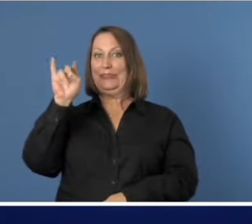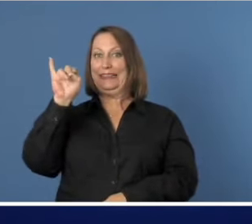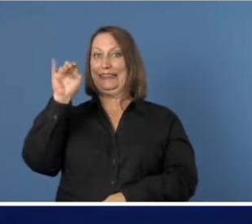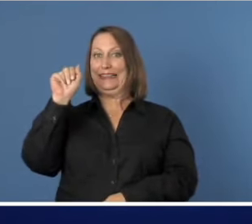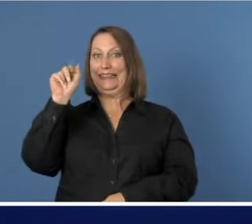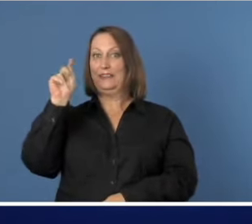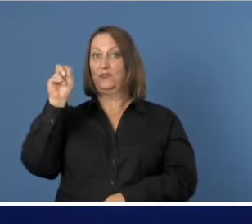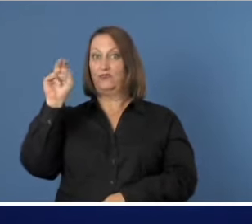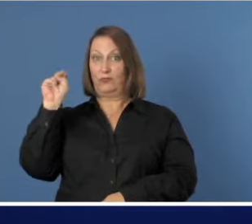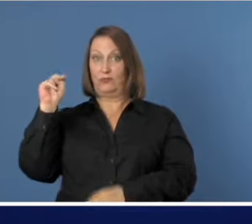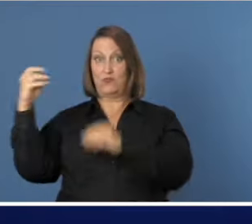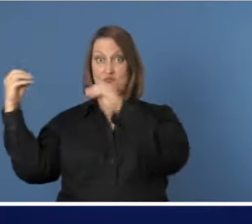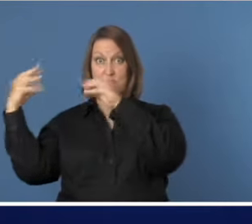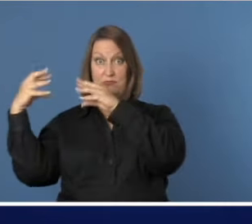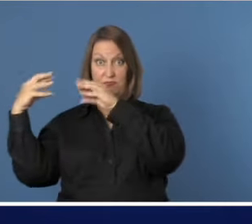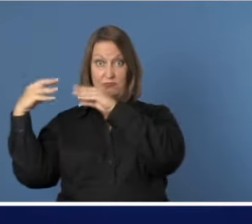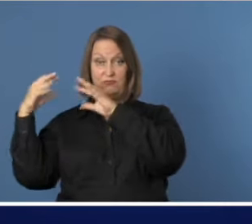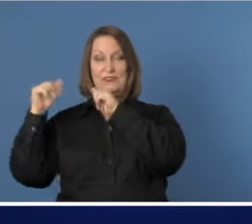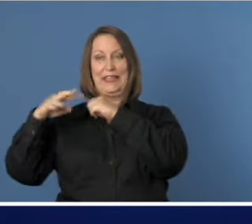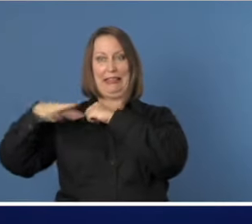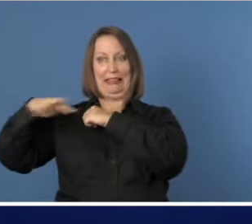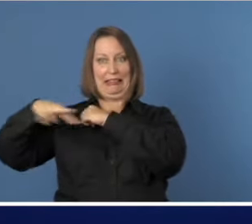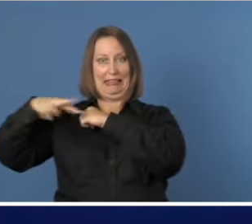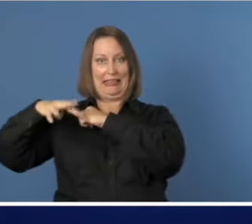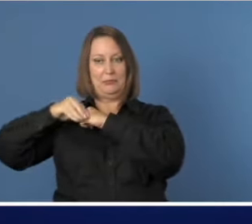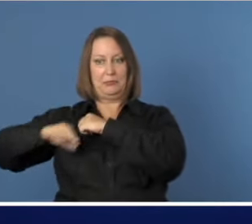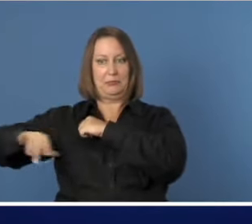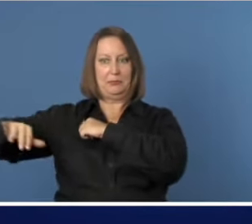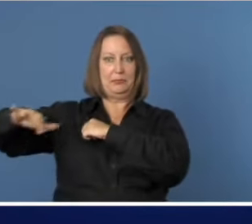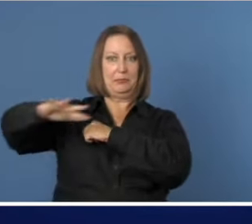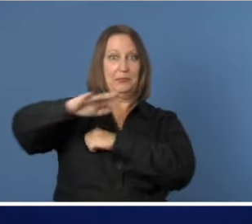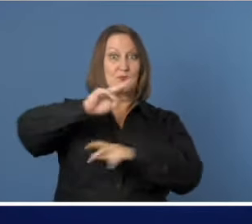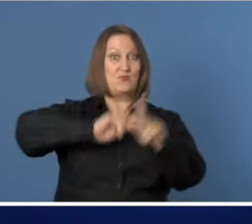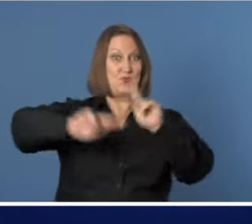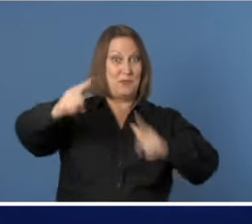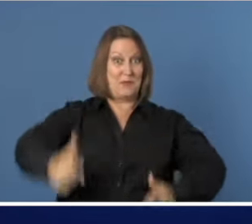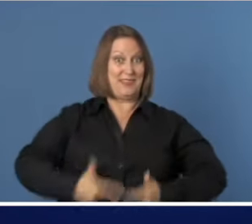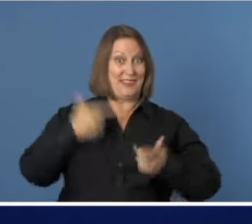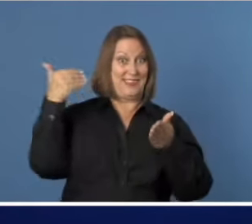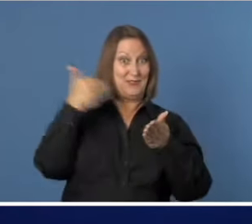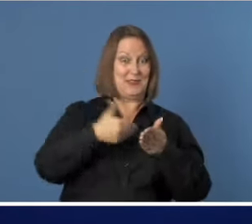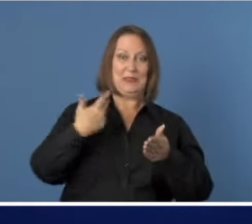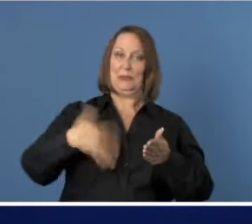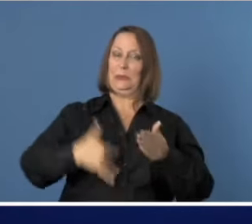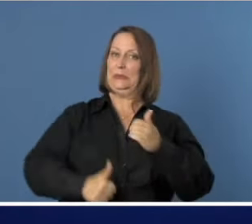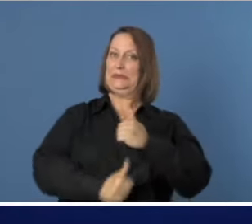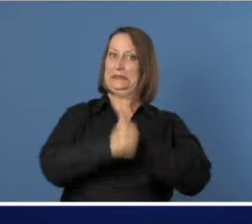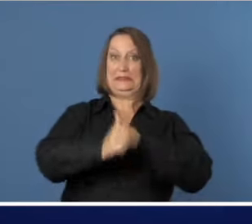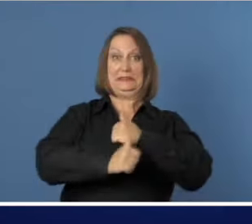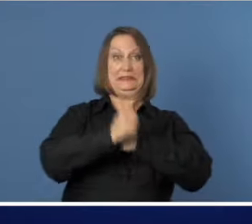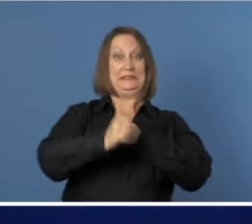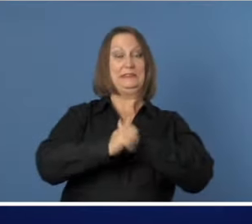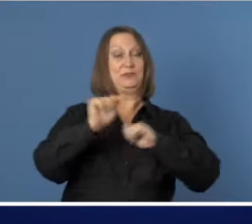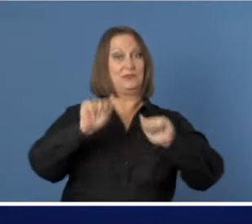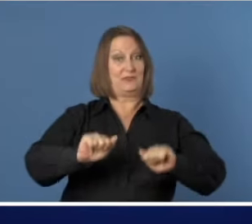affect the health and safety of the public living near the nuclear power plant.